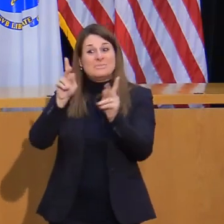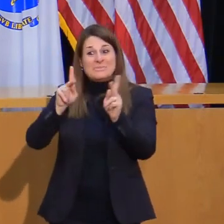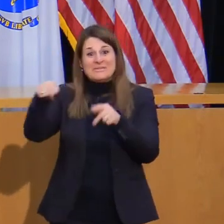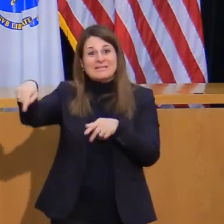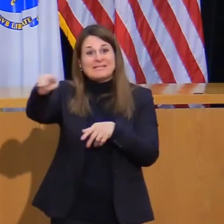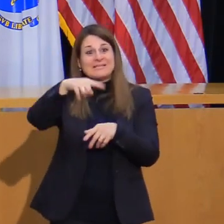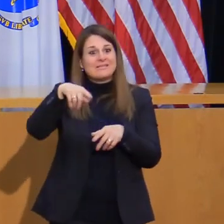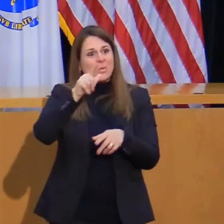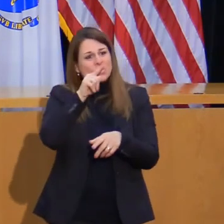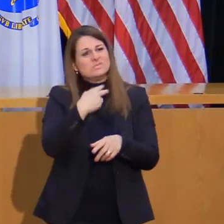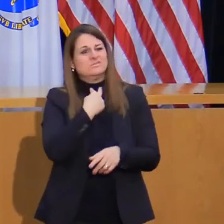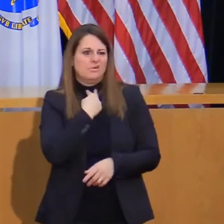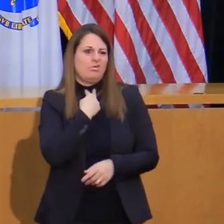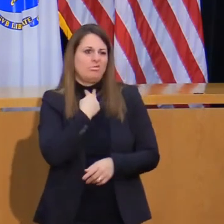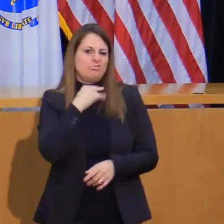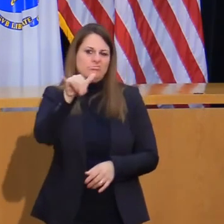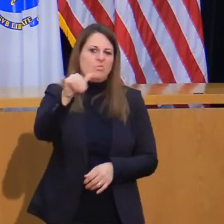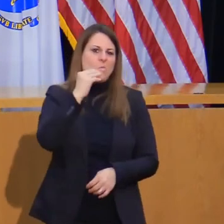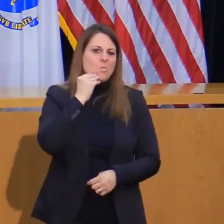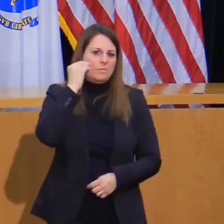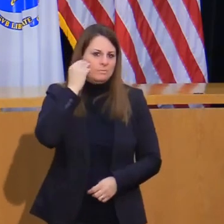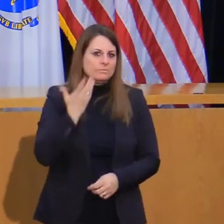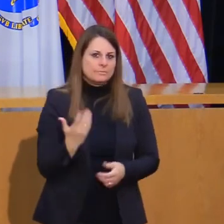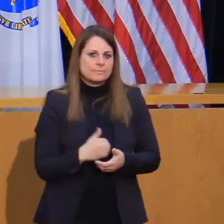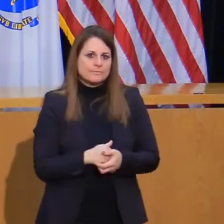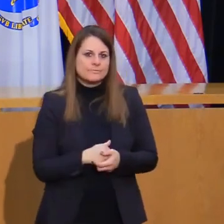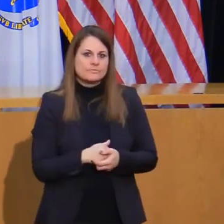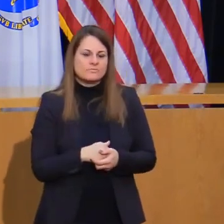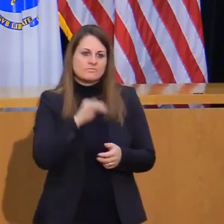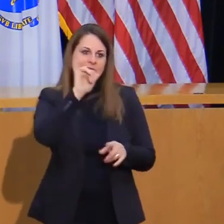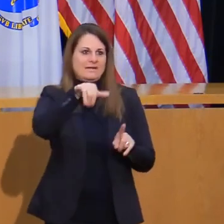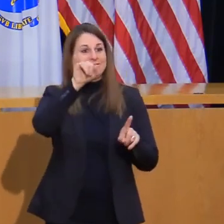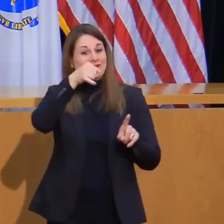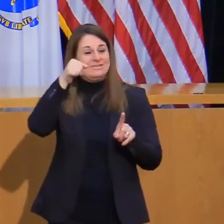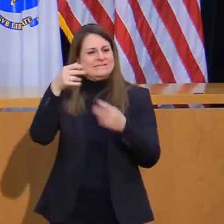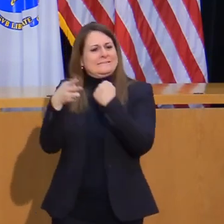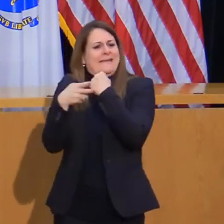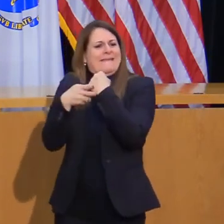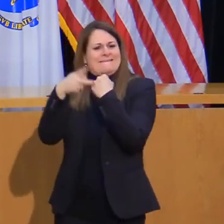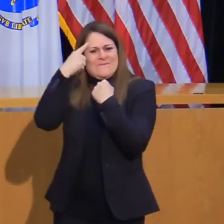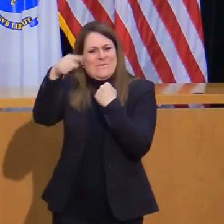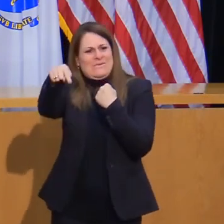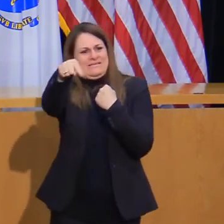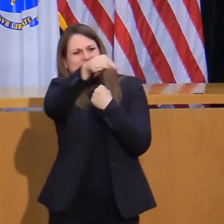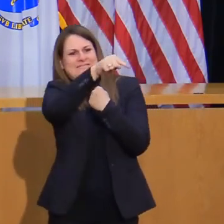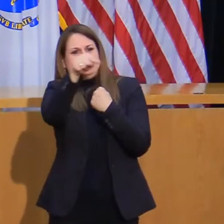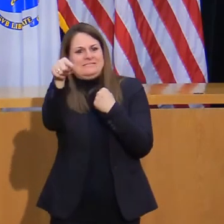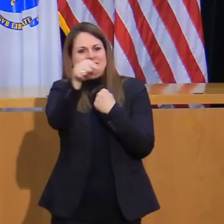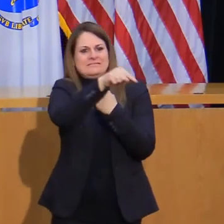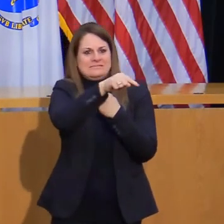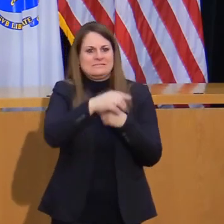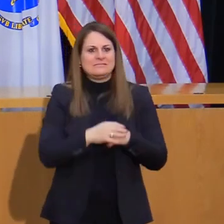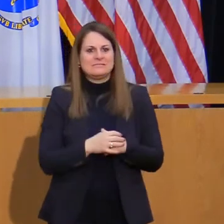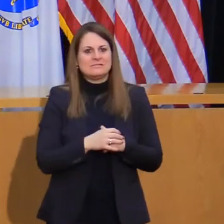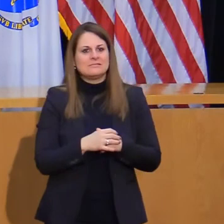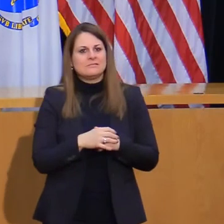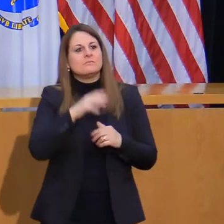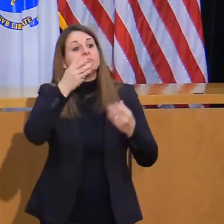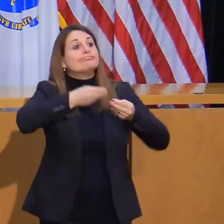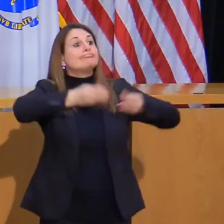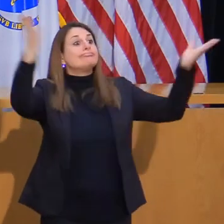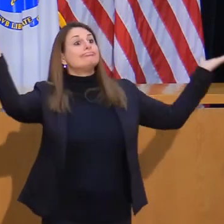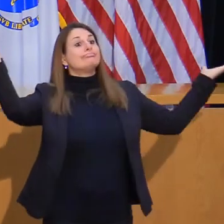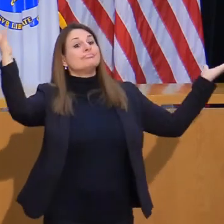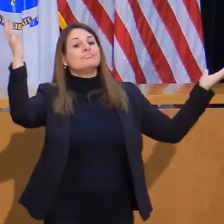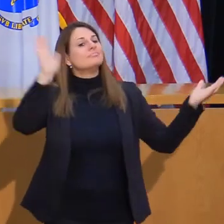we roll it out. So the J&J is kind of reserved for these folks? There's not a lot of J&J going to the general public. Right, so